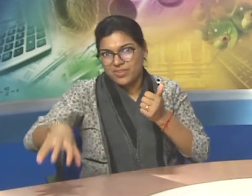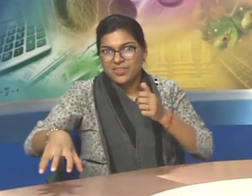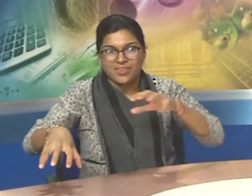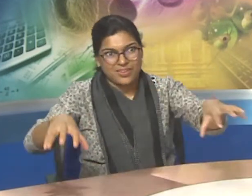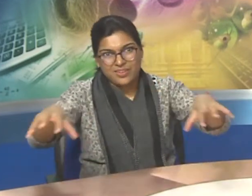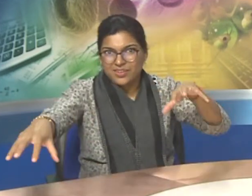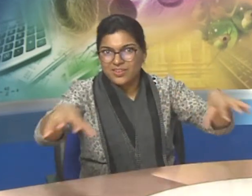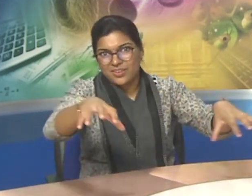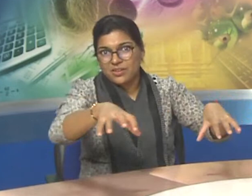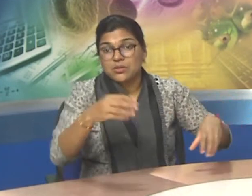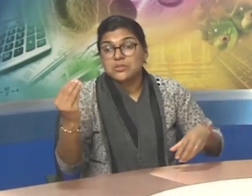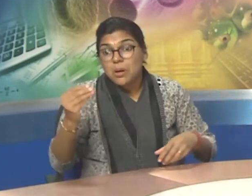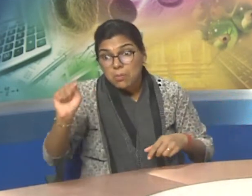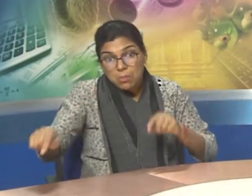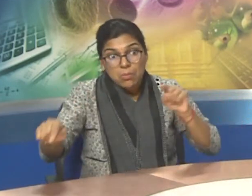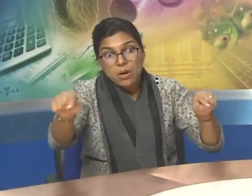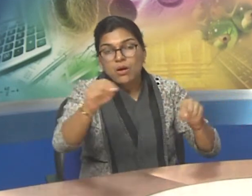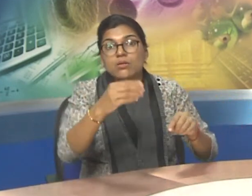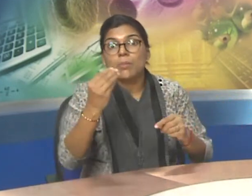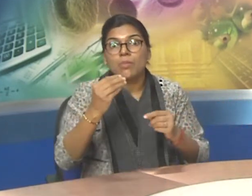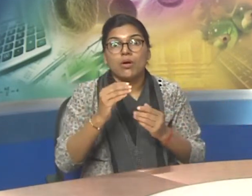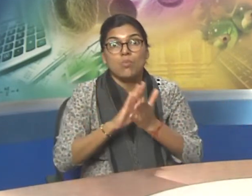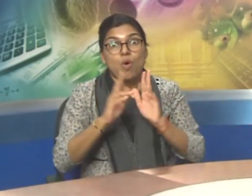It explains that library is a growing organism.